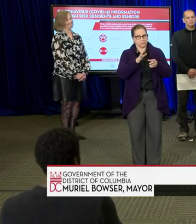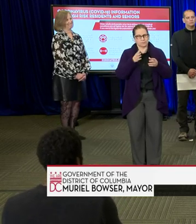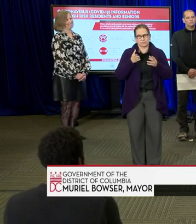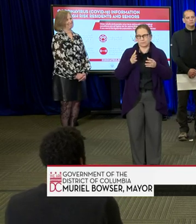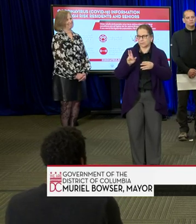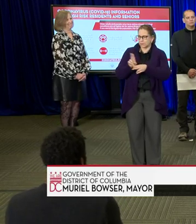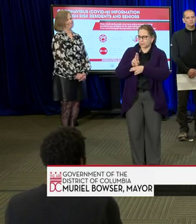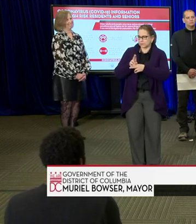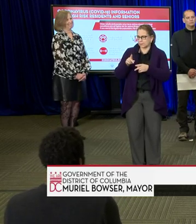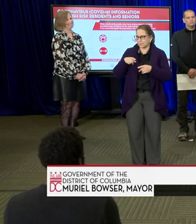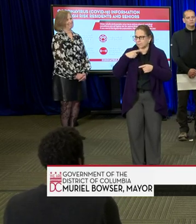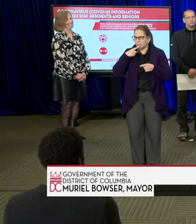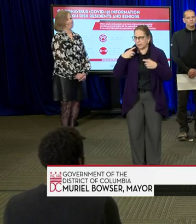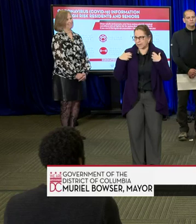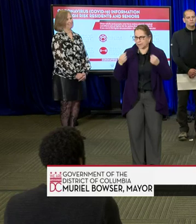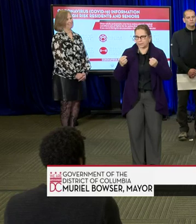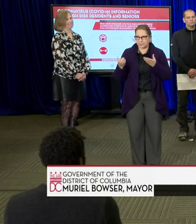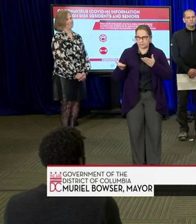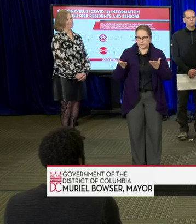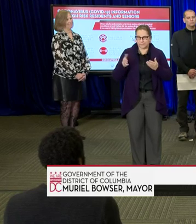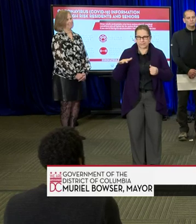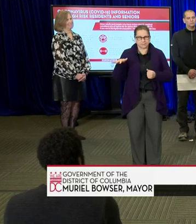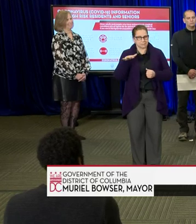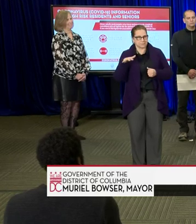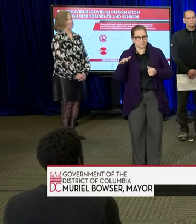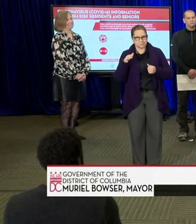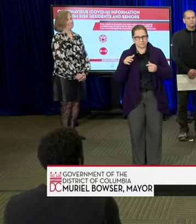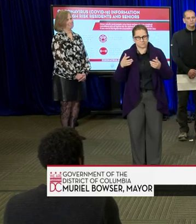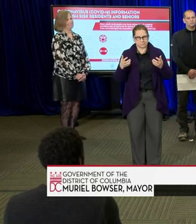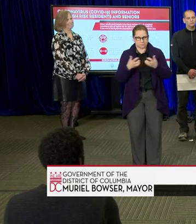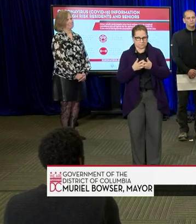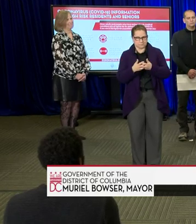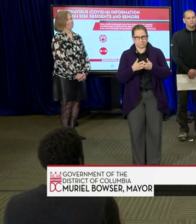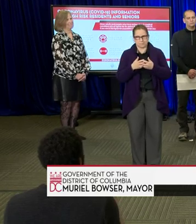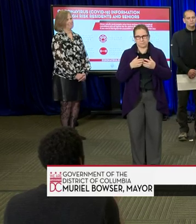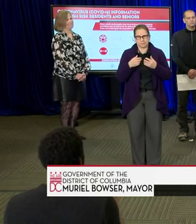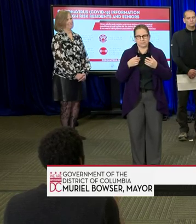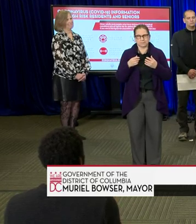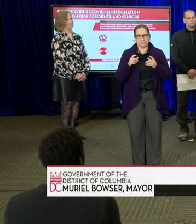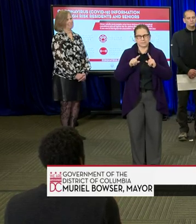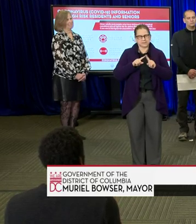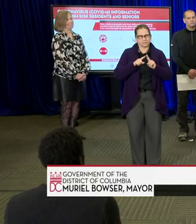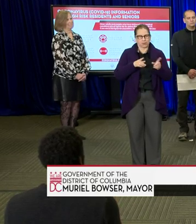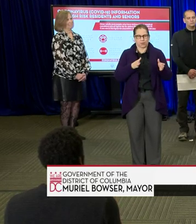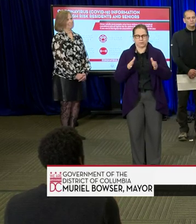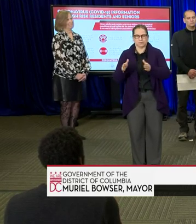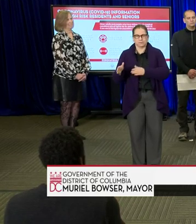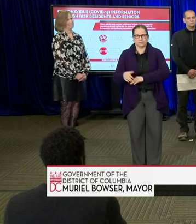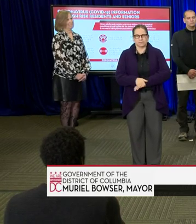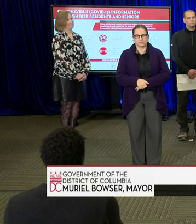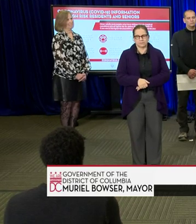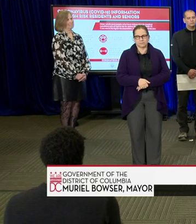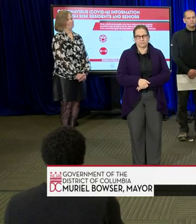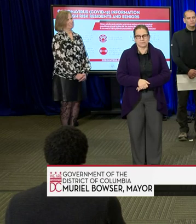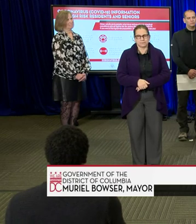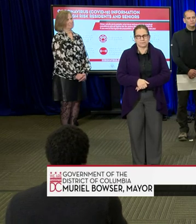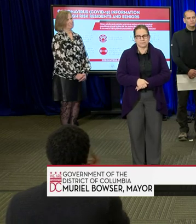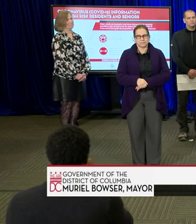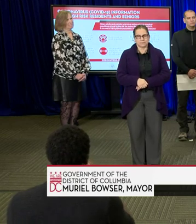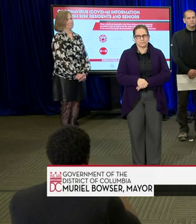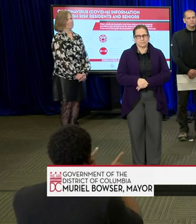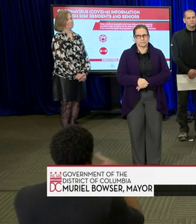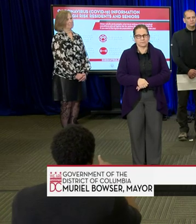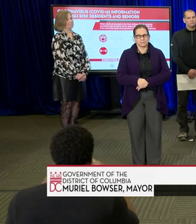impacts a particular jurisdiction, it is not uncommon for an approach to be taken where